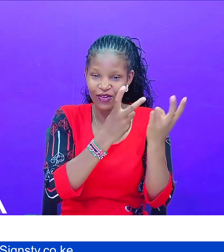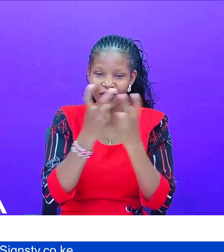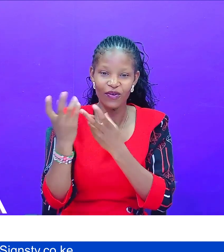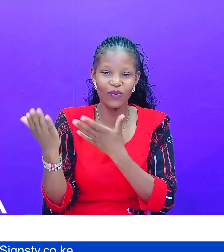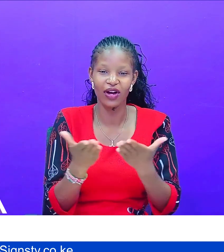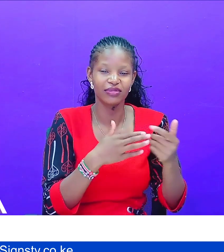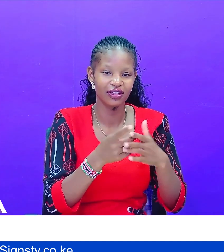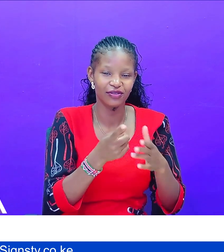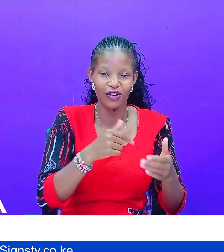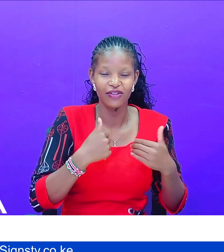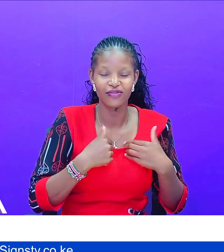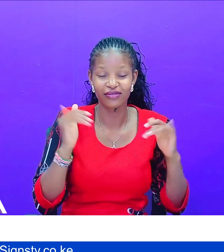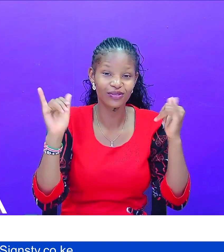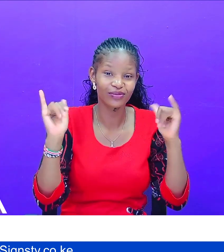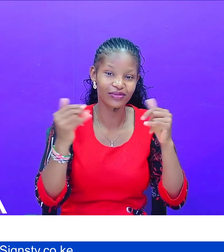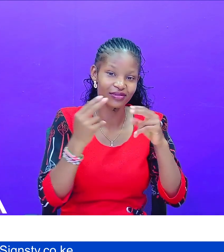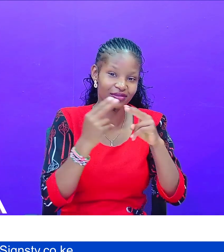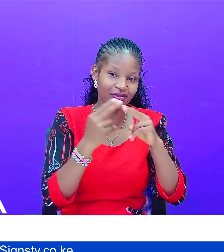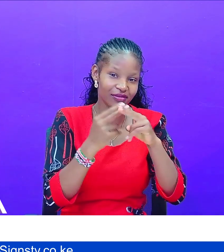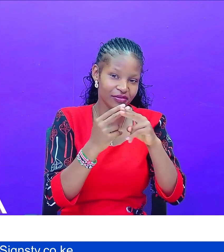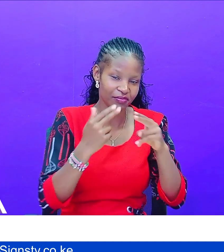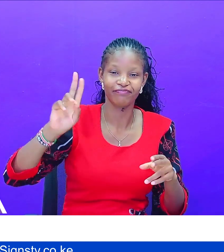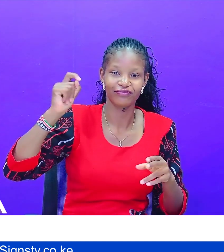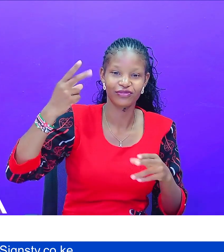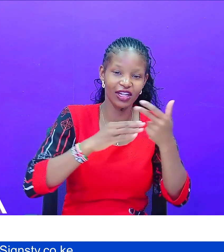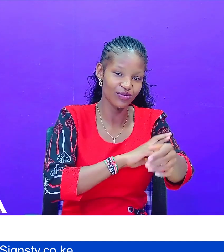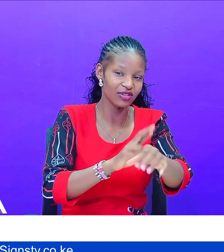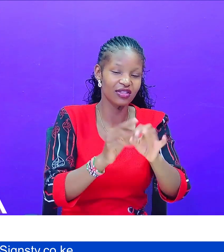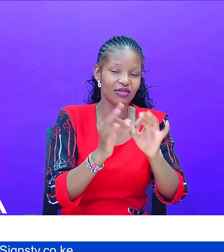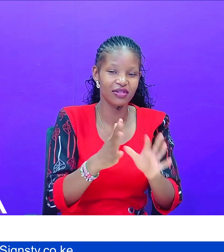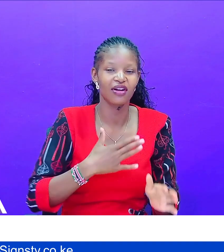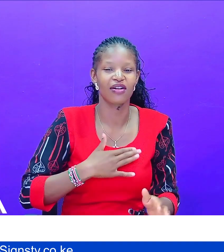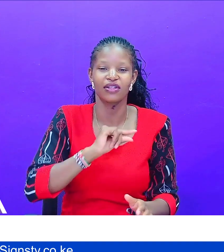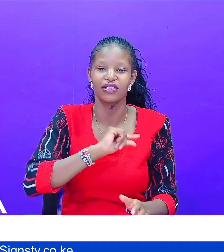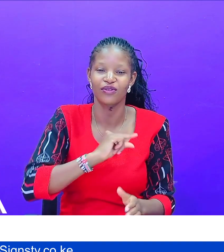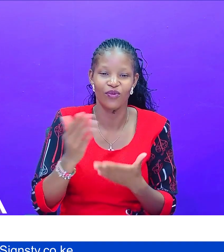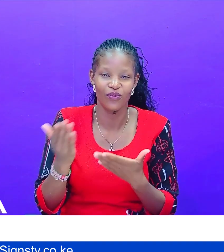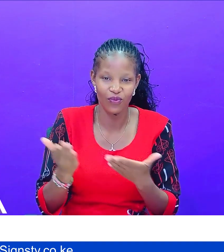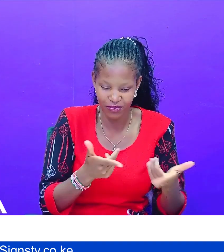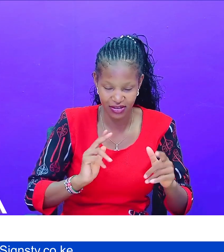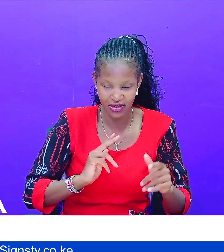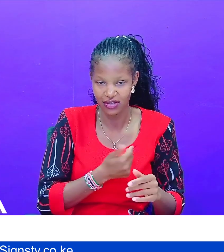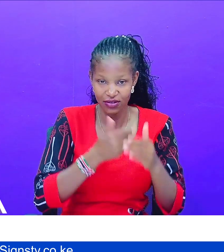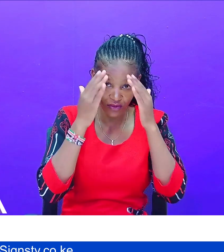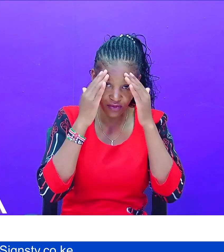Hello viewers, welcome to Science TV 7 p.m. Prime News. I am your host Ruto Irimo and sign language department with the voicing is Gideon